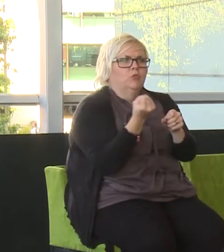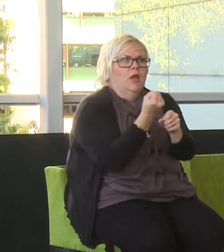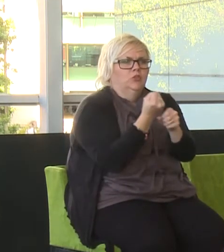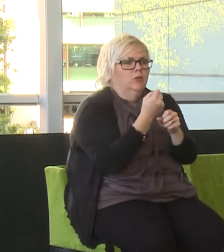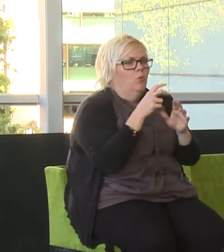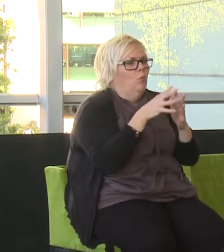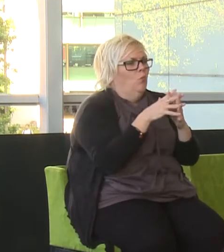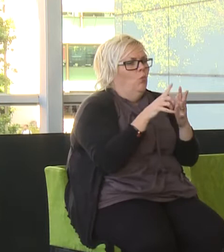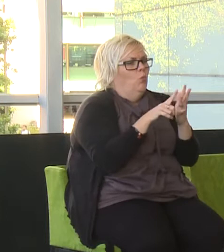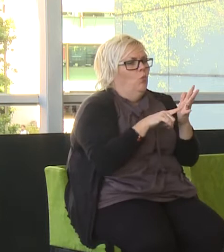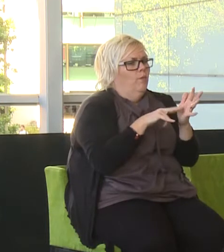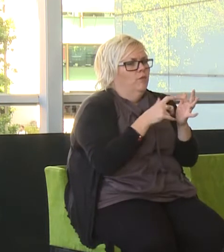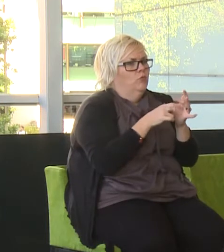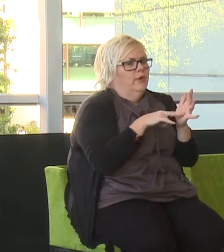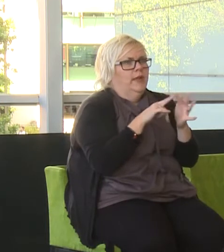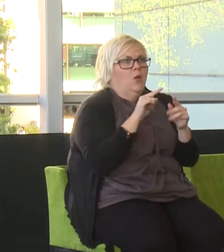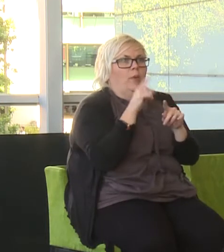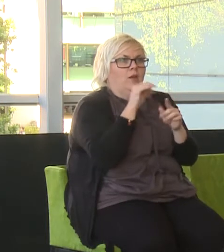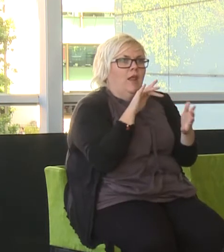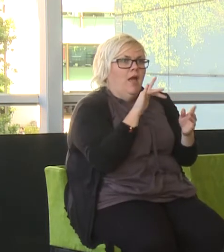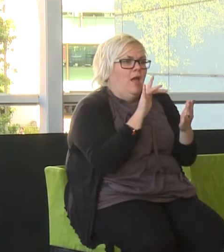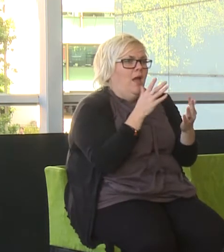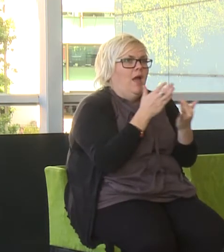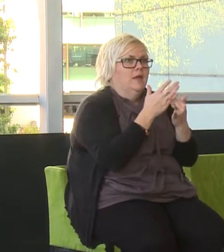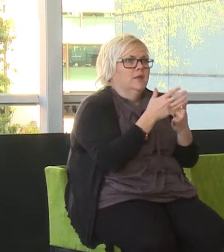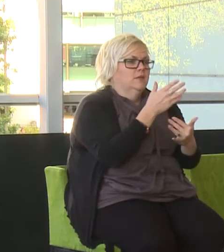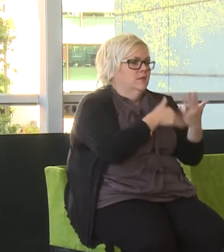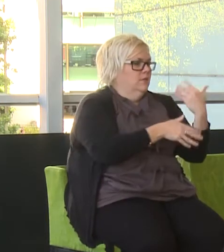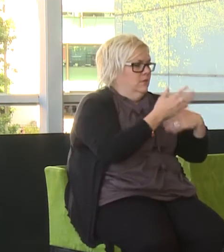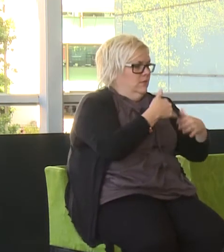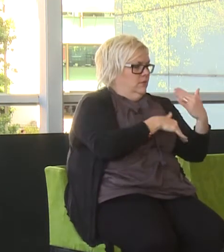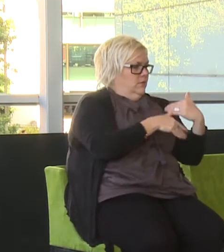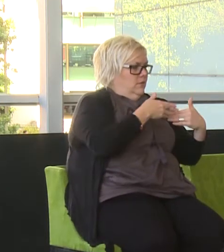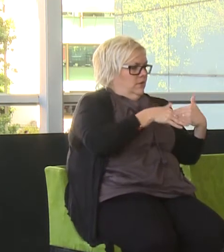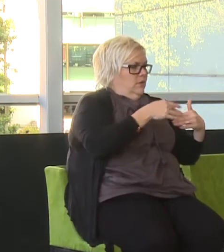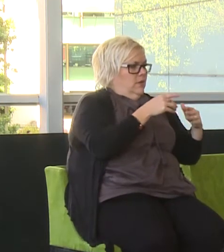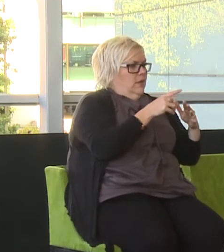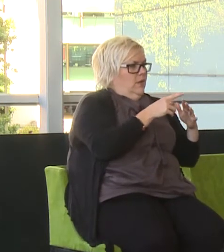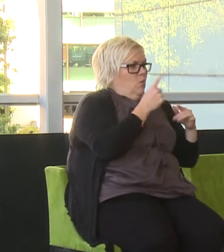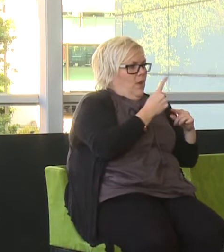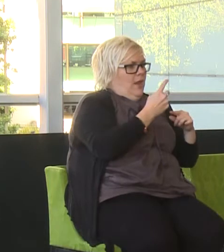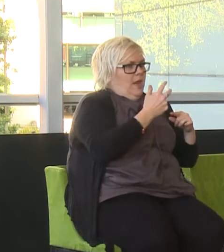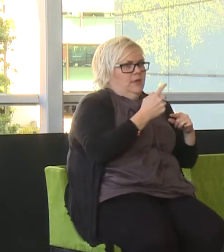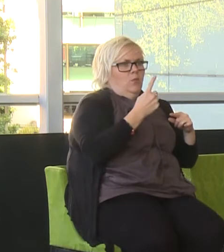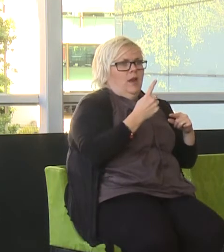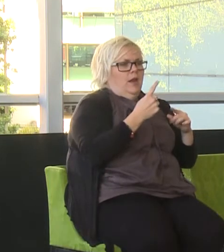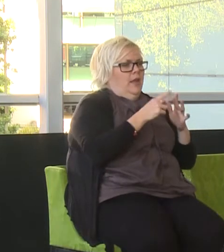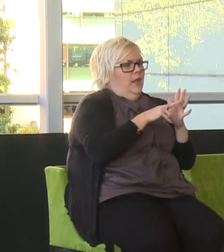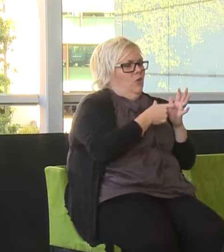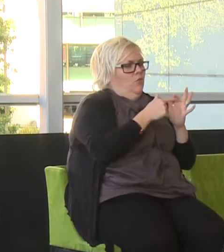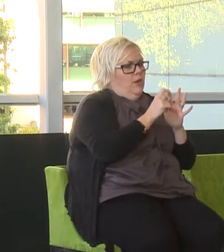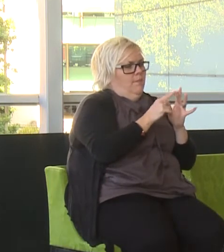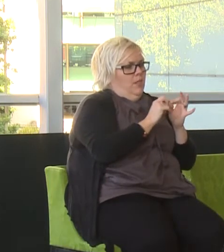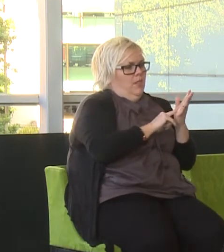gave us access to the back catalogue of comics from when Wolverine was introduced in issue 181 of Incredible Hulk in